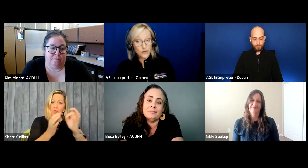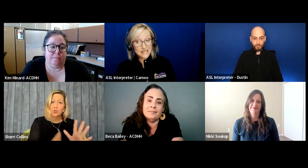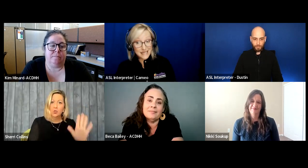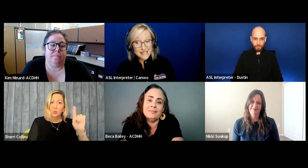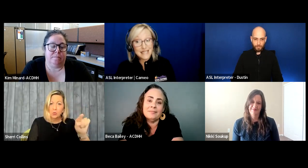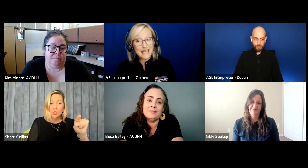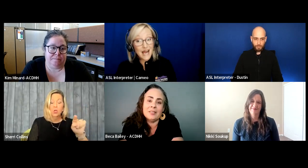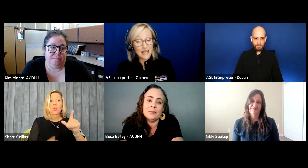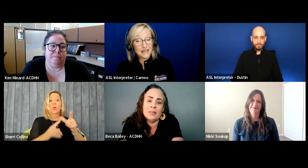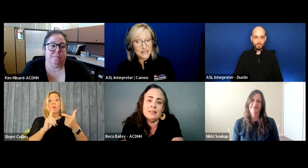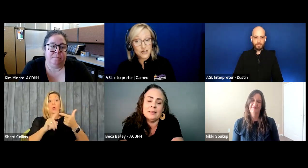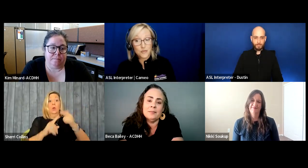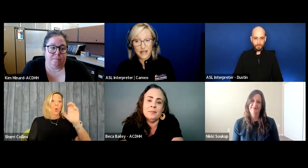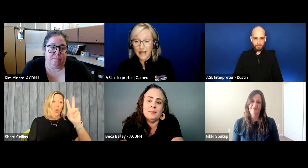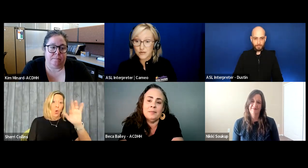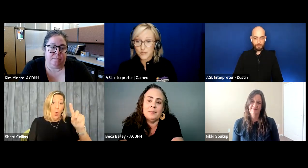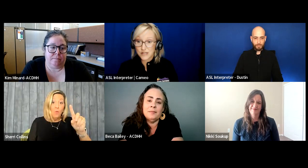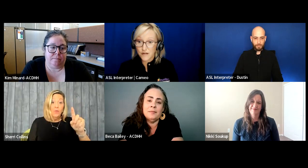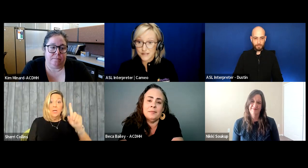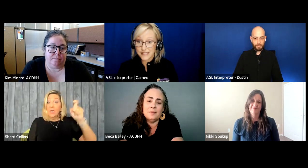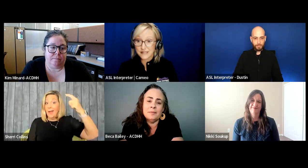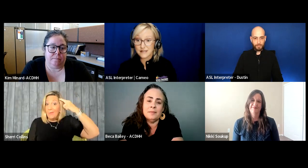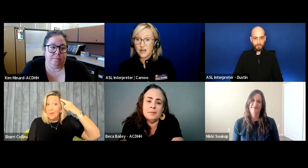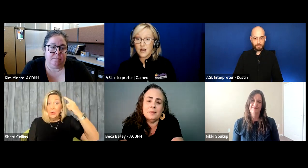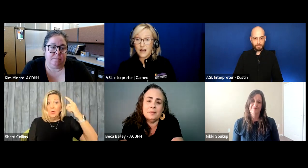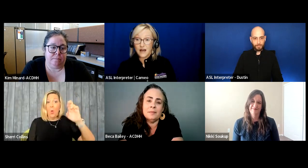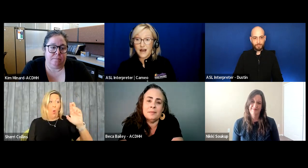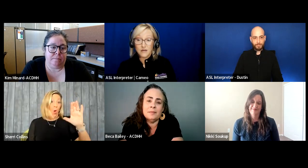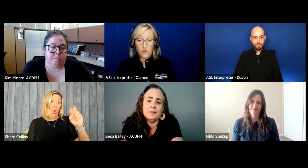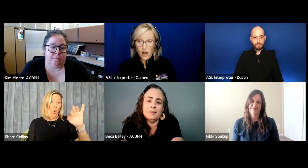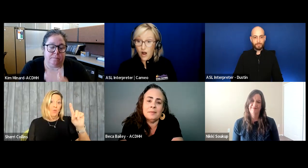Now you can see a CDI interpreting at those press conferences.